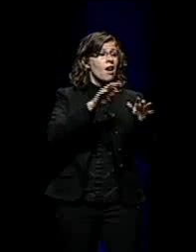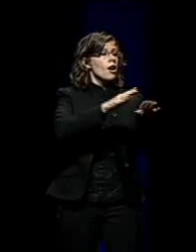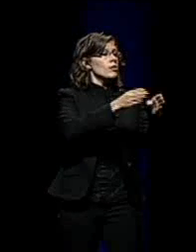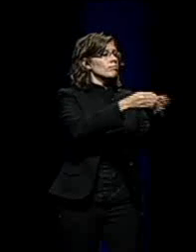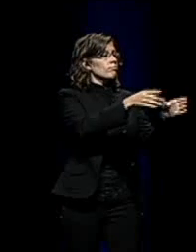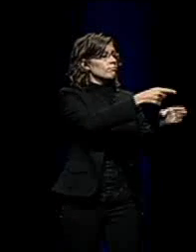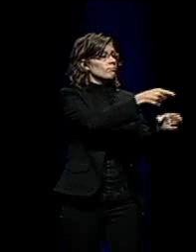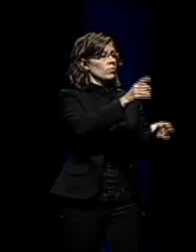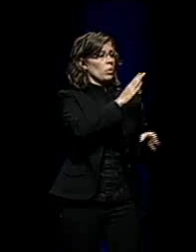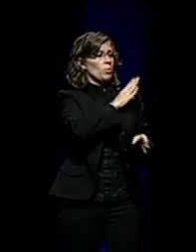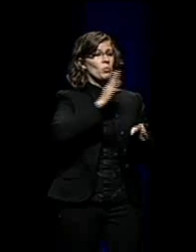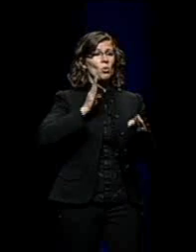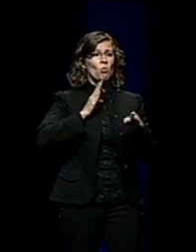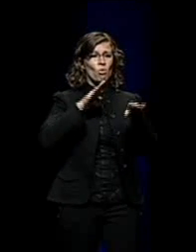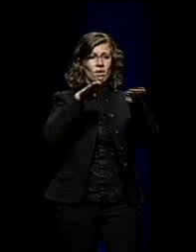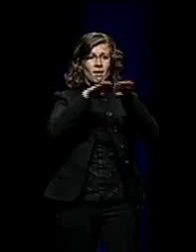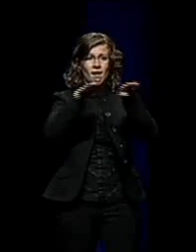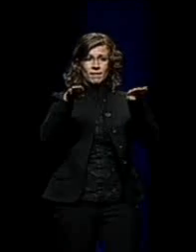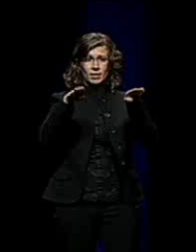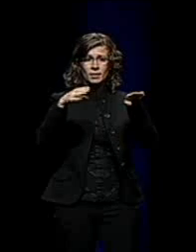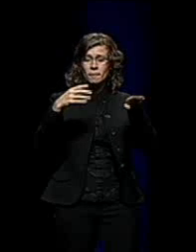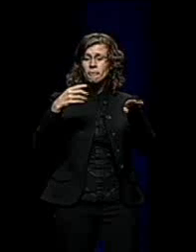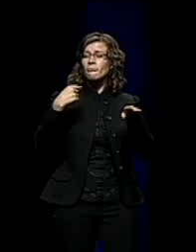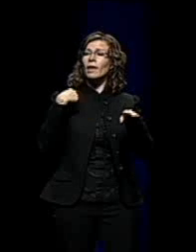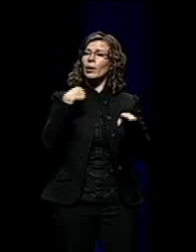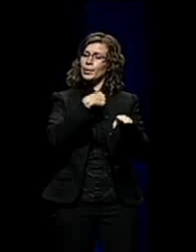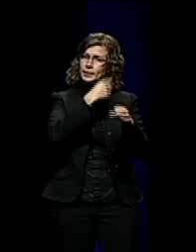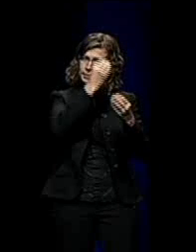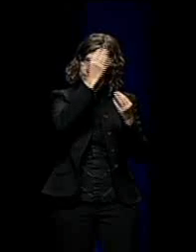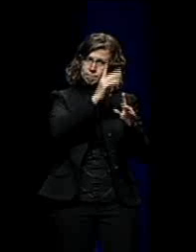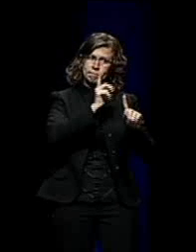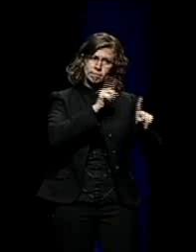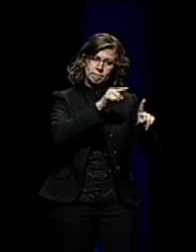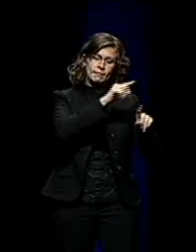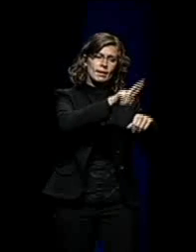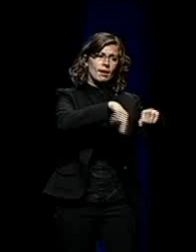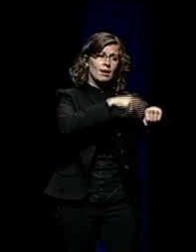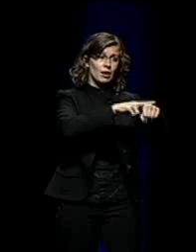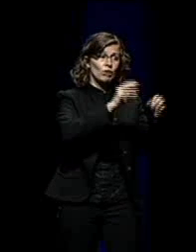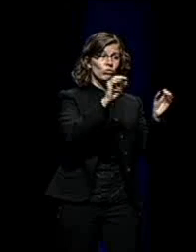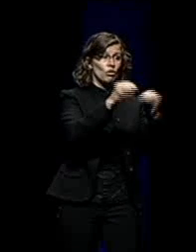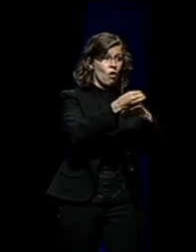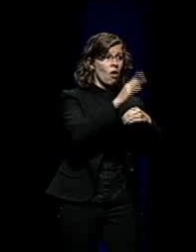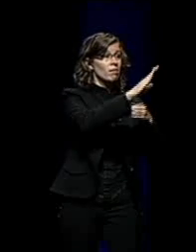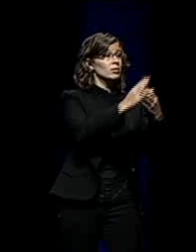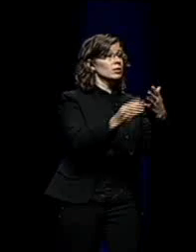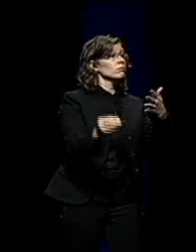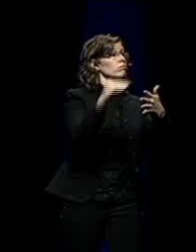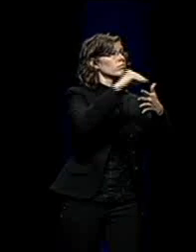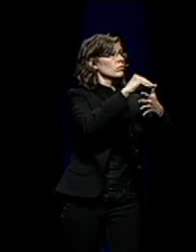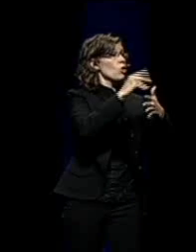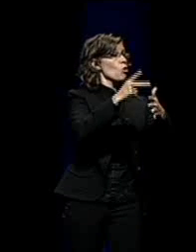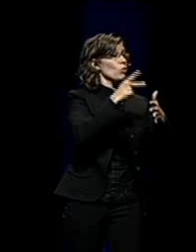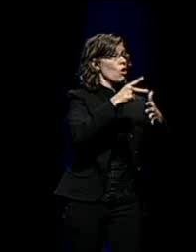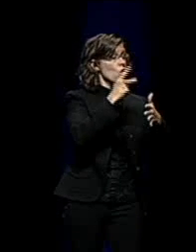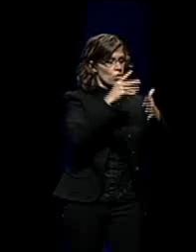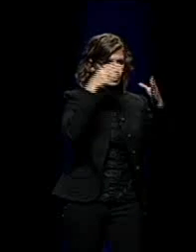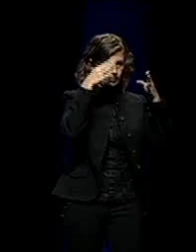have directed the national office to make testing a priority, that we understand that